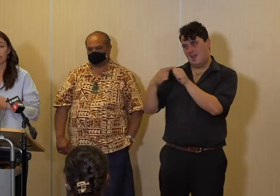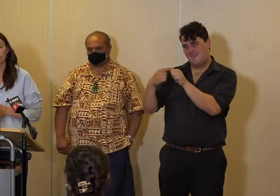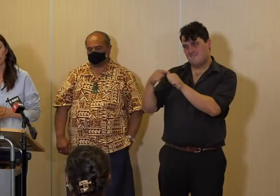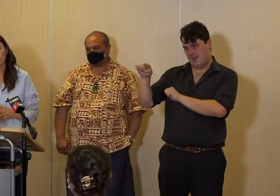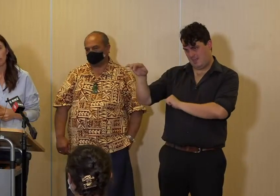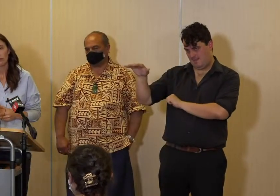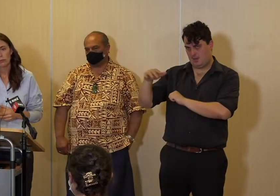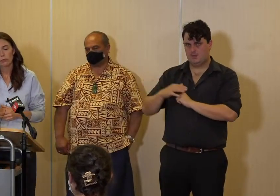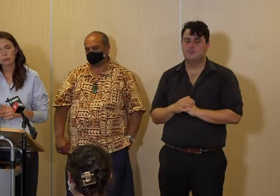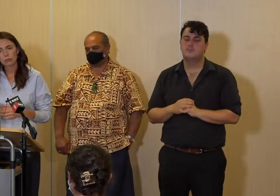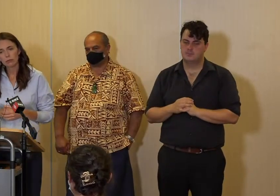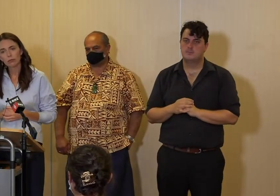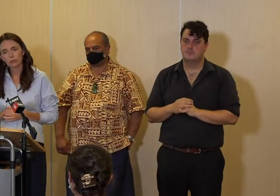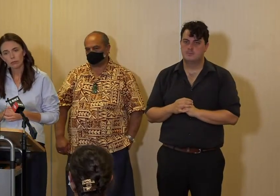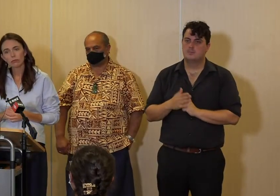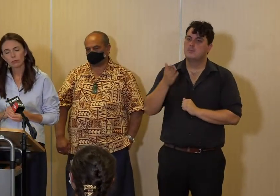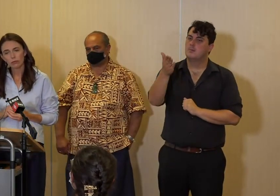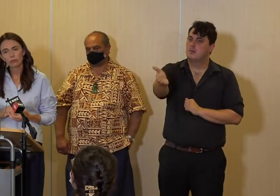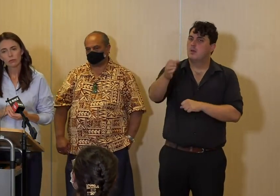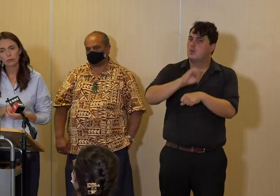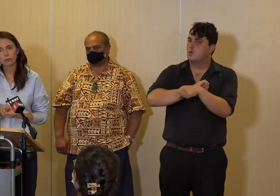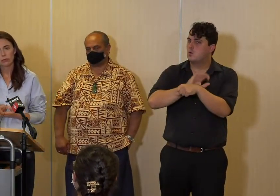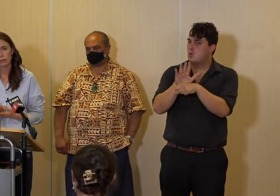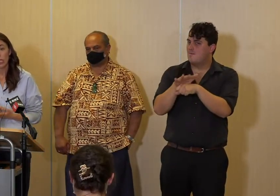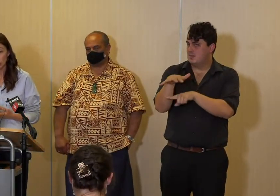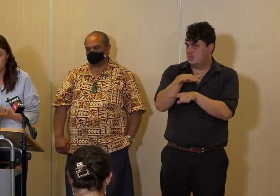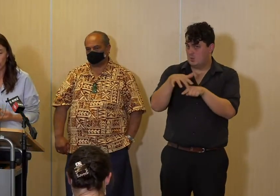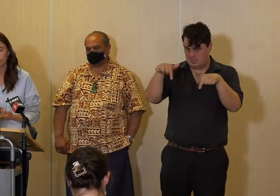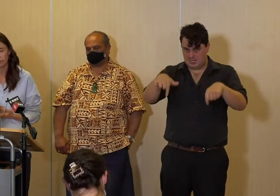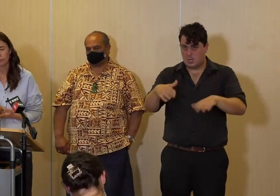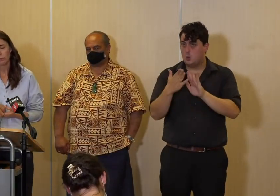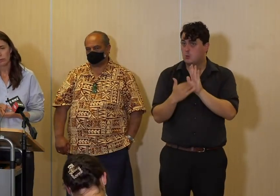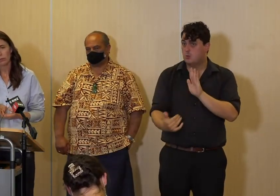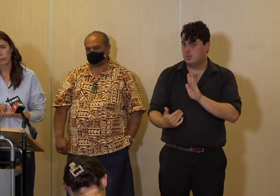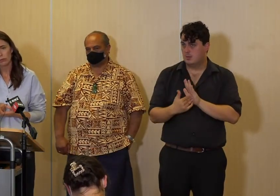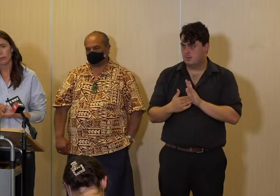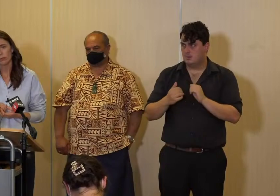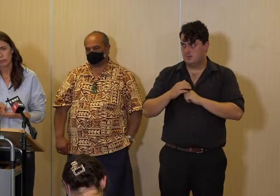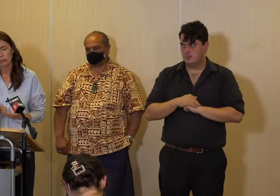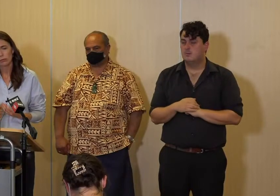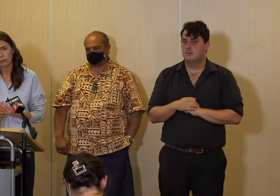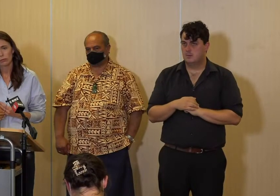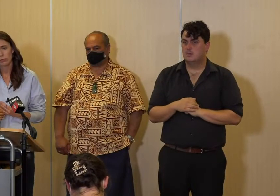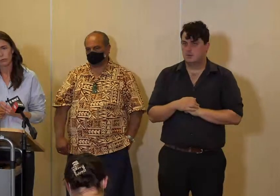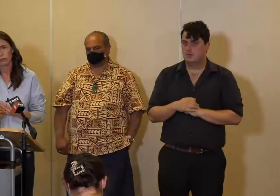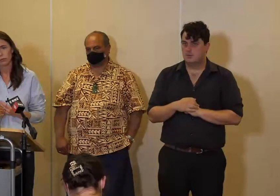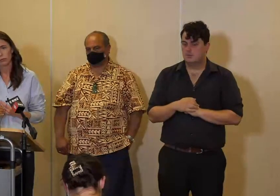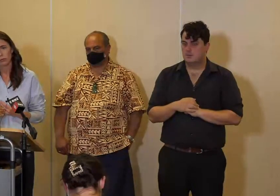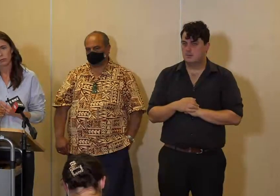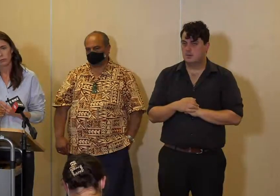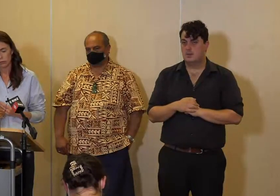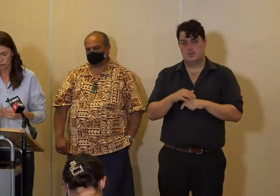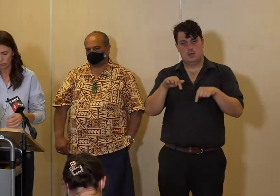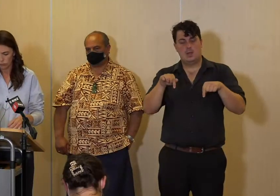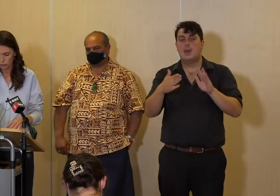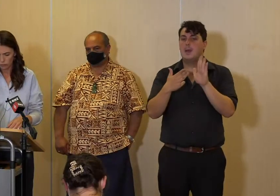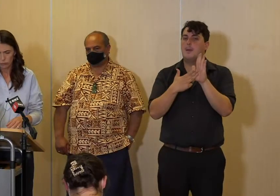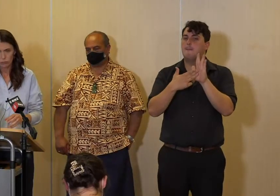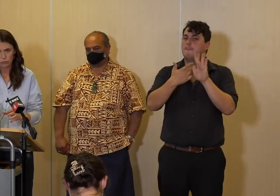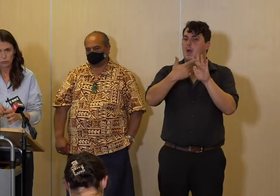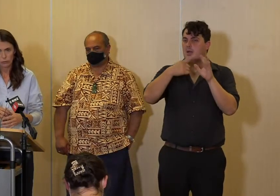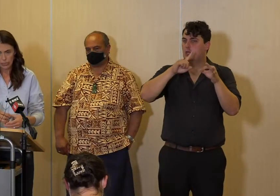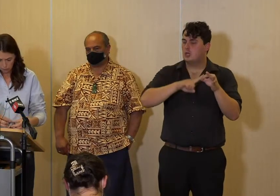Yeah. Just a couple of questions on the COVID situation in New Zealand. Sure. In light of the news that the infected MIQ worker